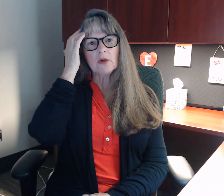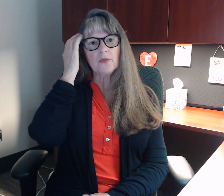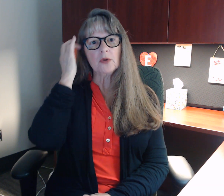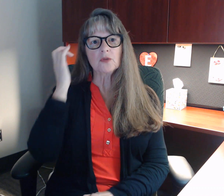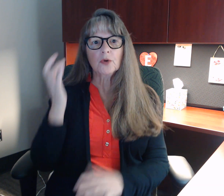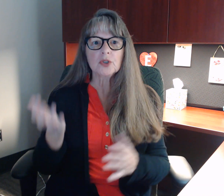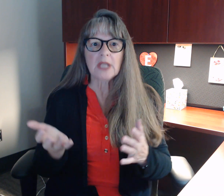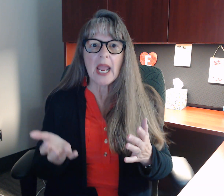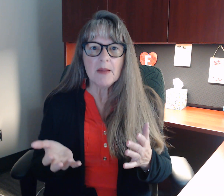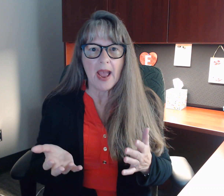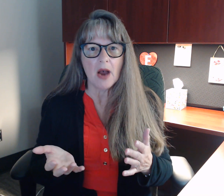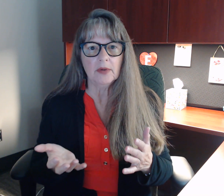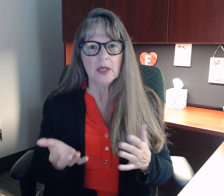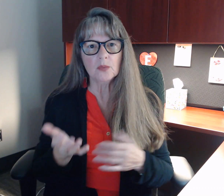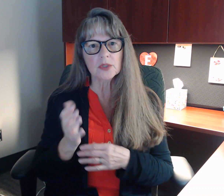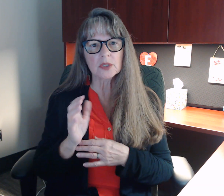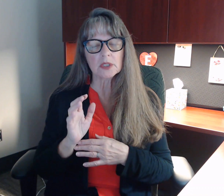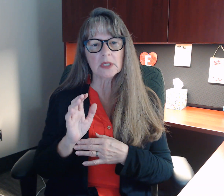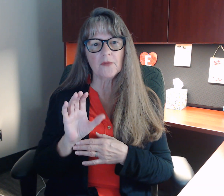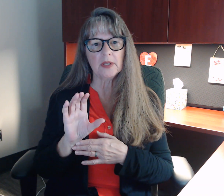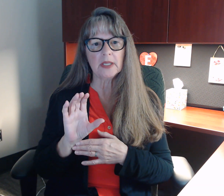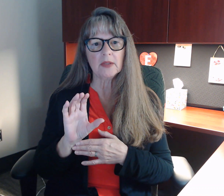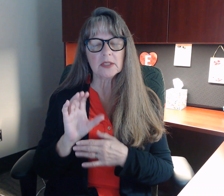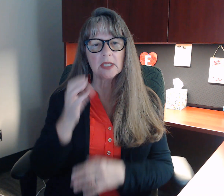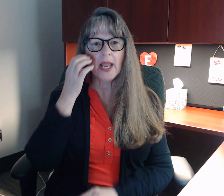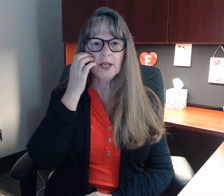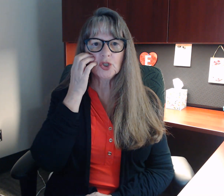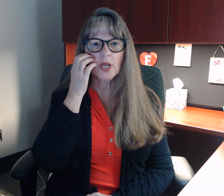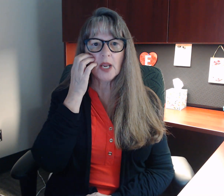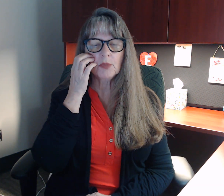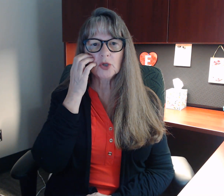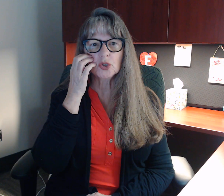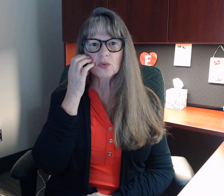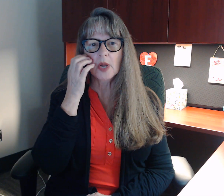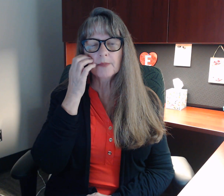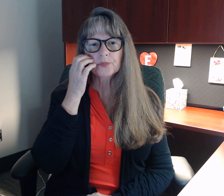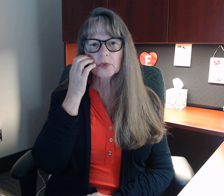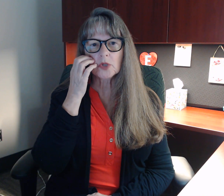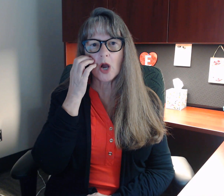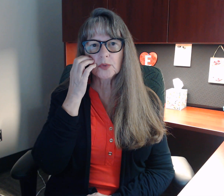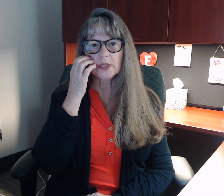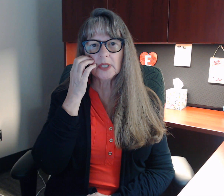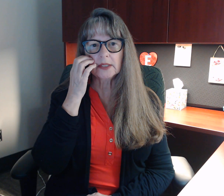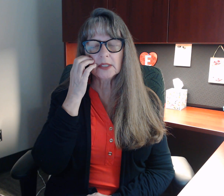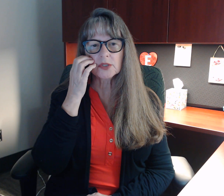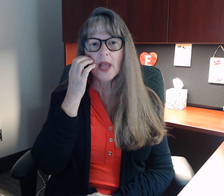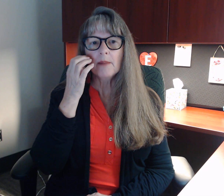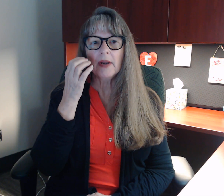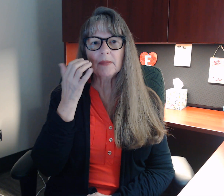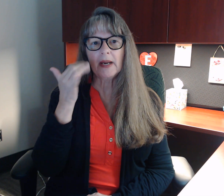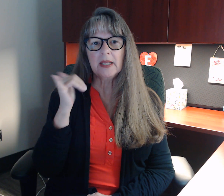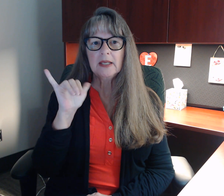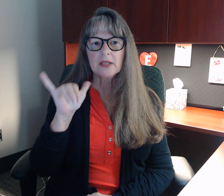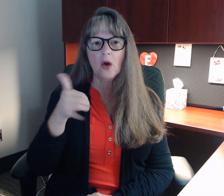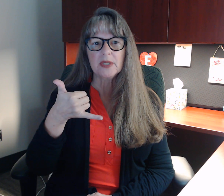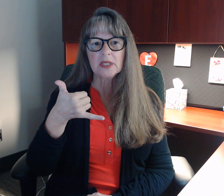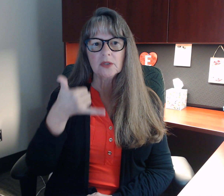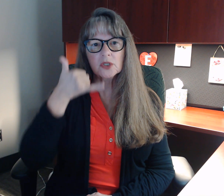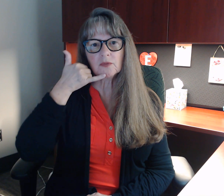phones first came out, it was definitely the C handshake because you talked with it like this. But everybody has always done this for